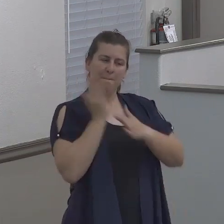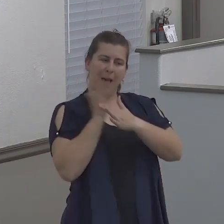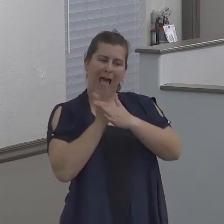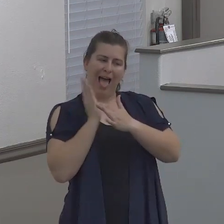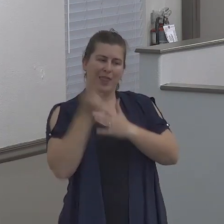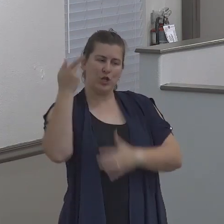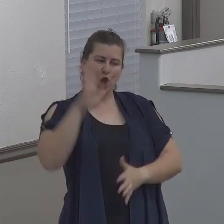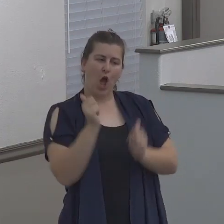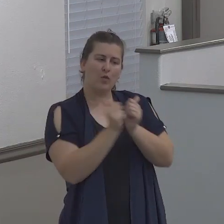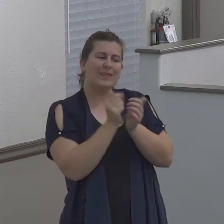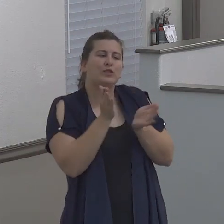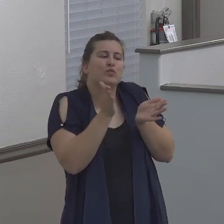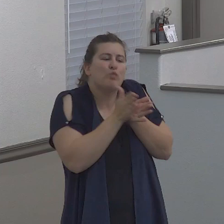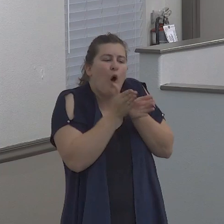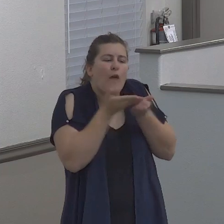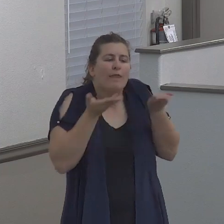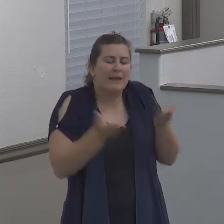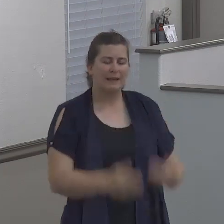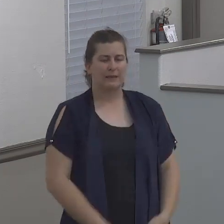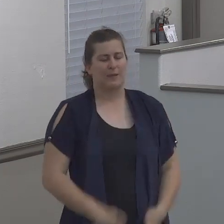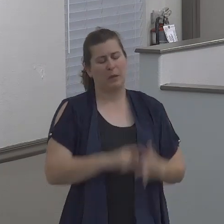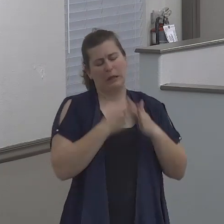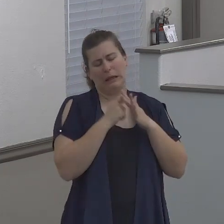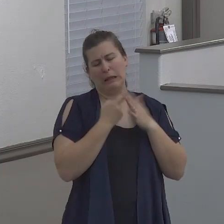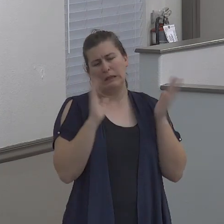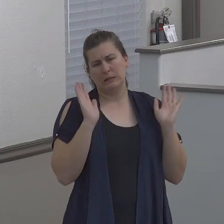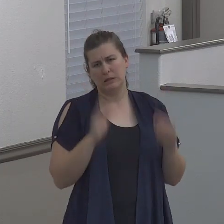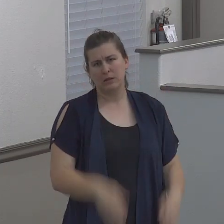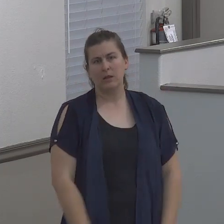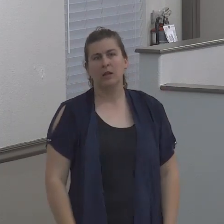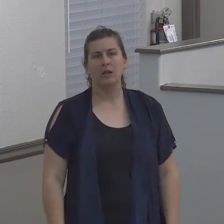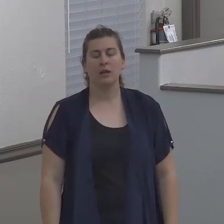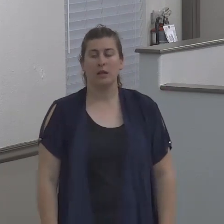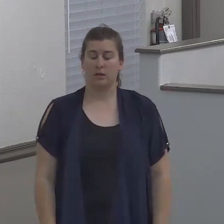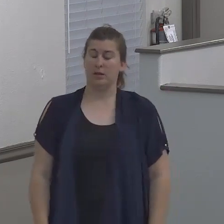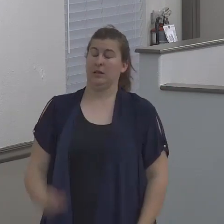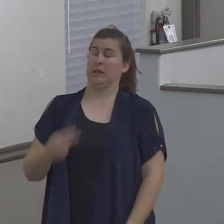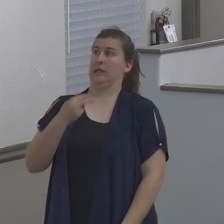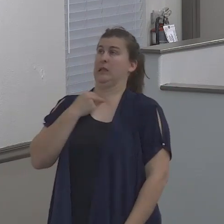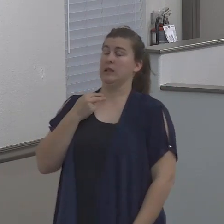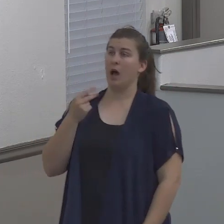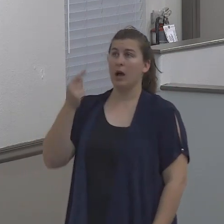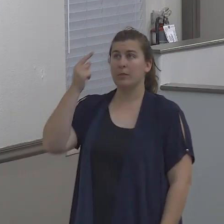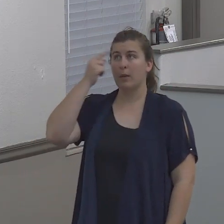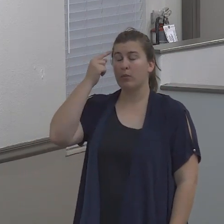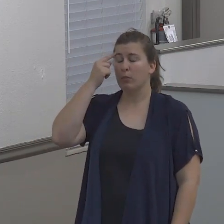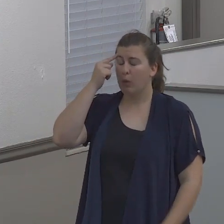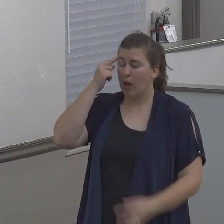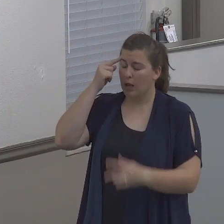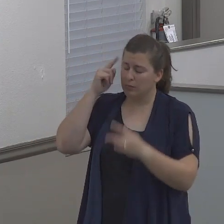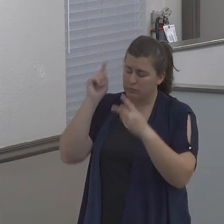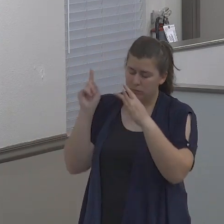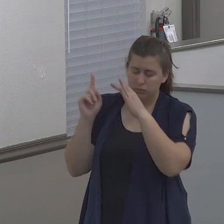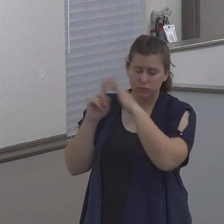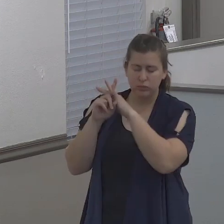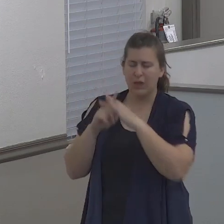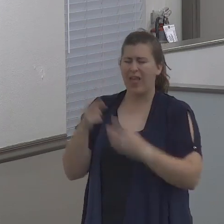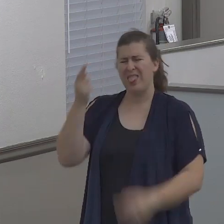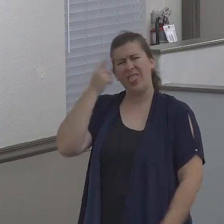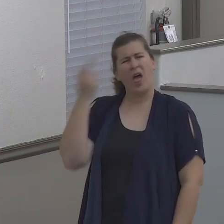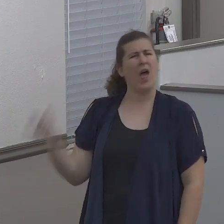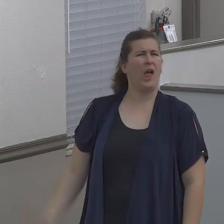Pastor, I'm not going to bother God with these little things. And I that stuck with